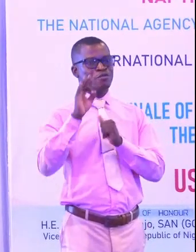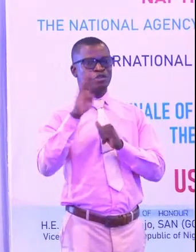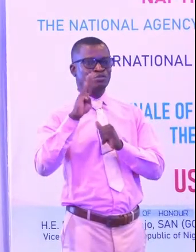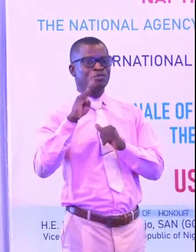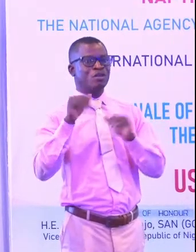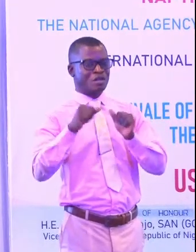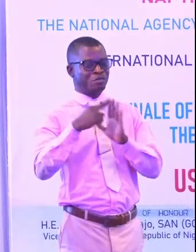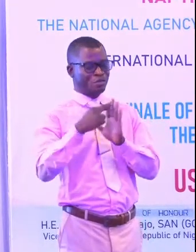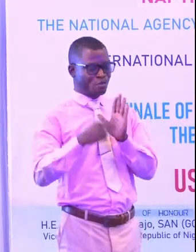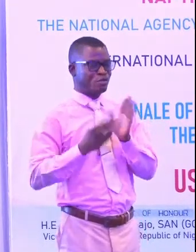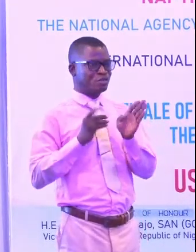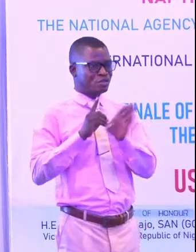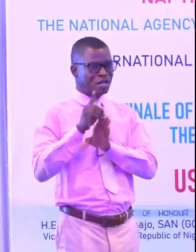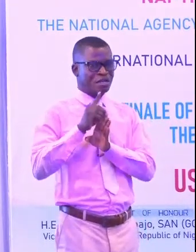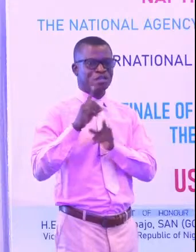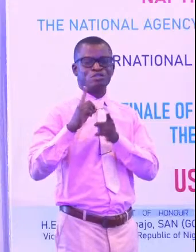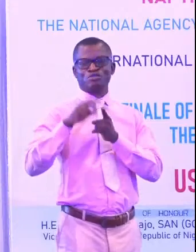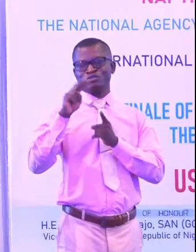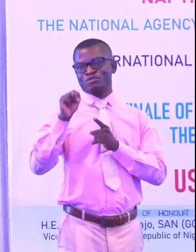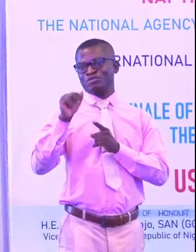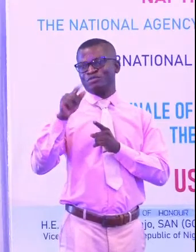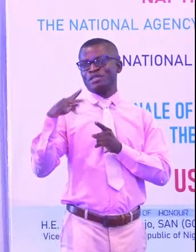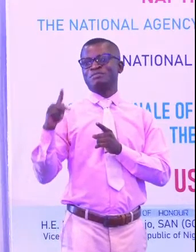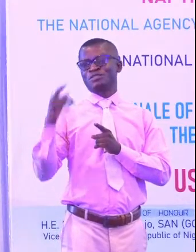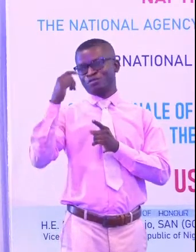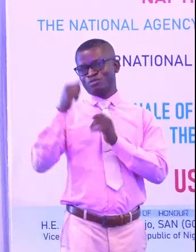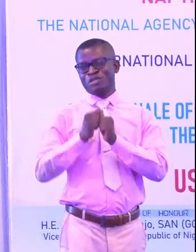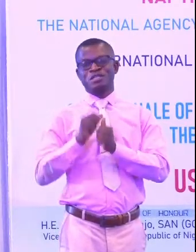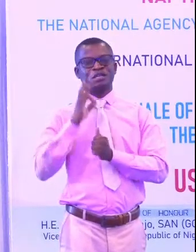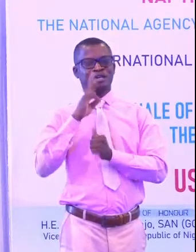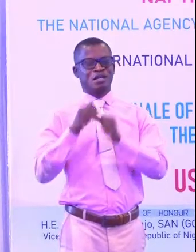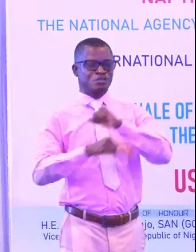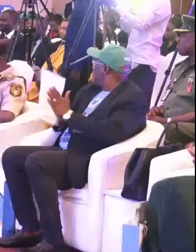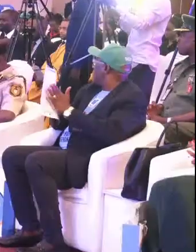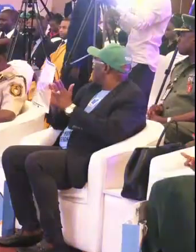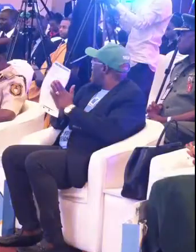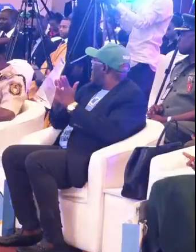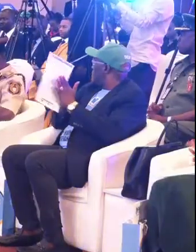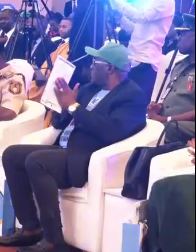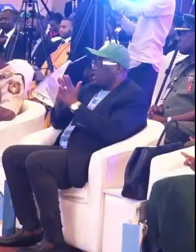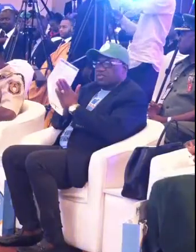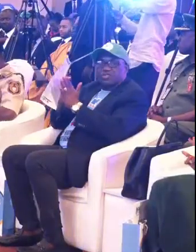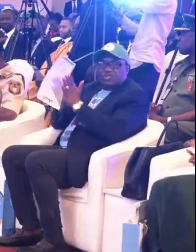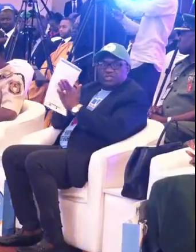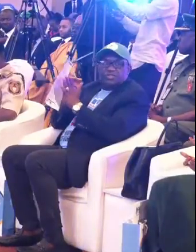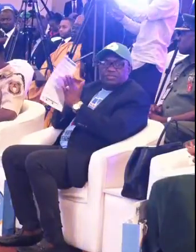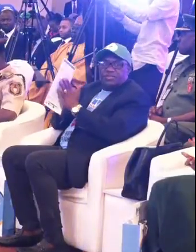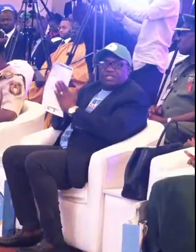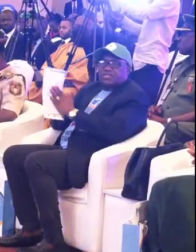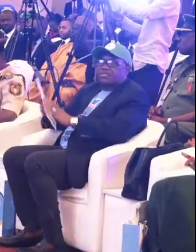reported directly to NAPTIP because of our help and support. Thank you very much, ma'am, for doing a good job.